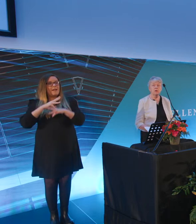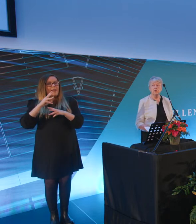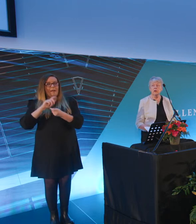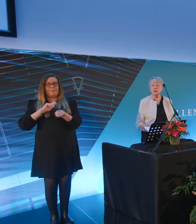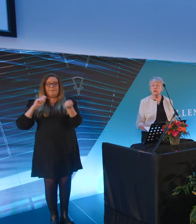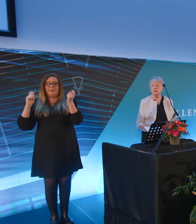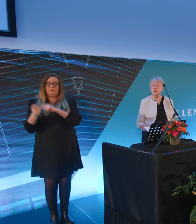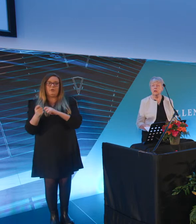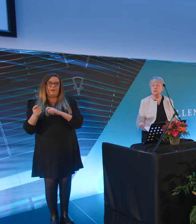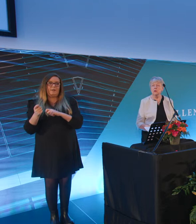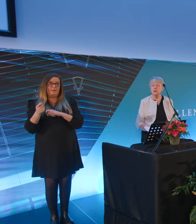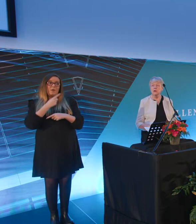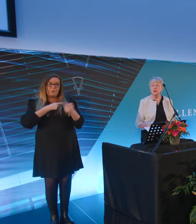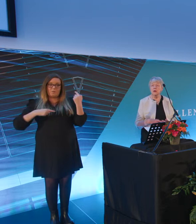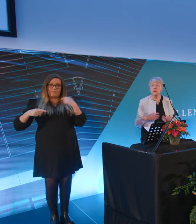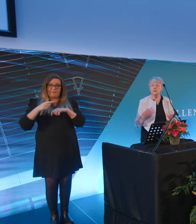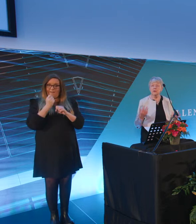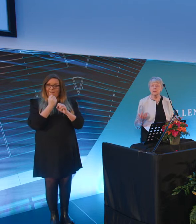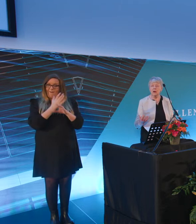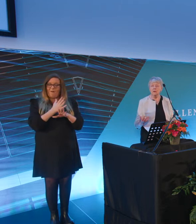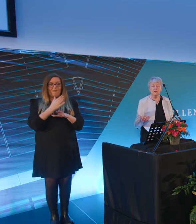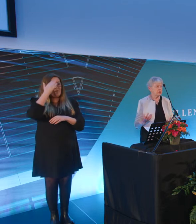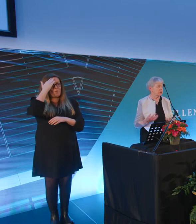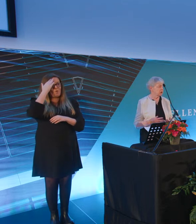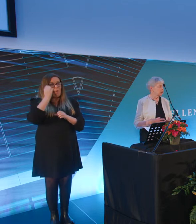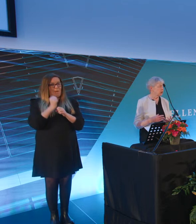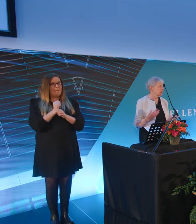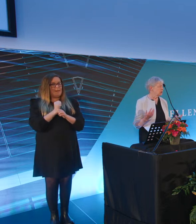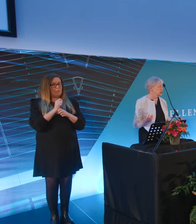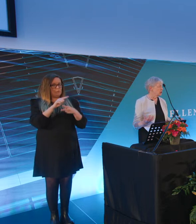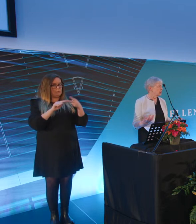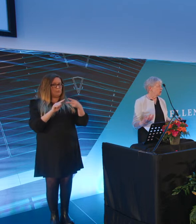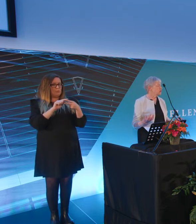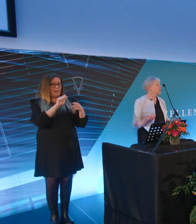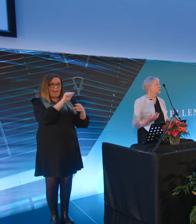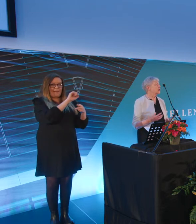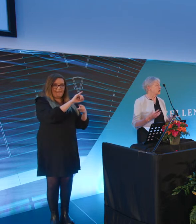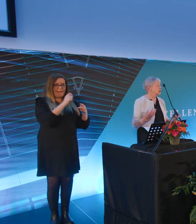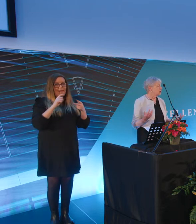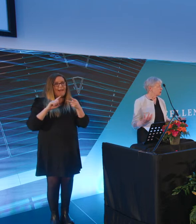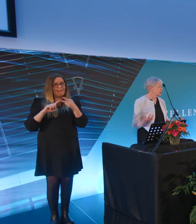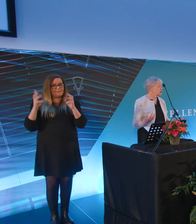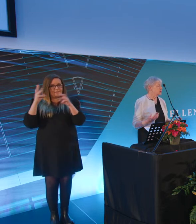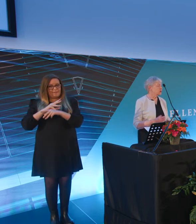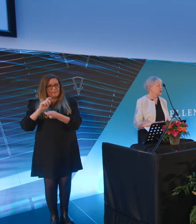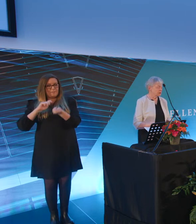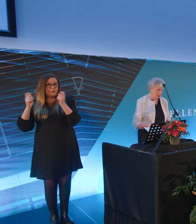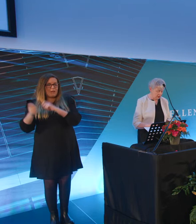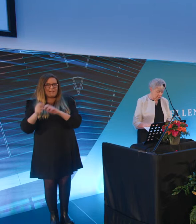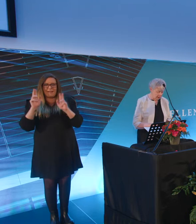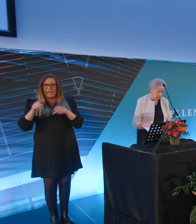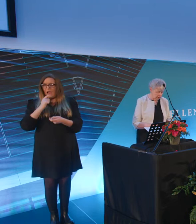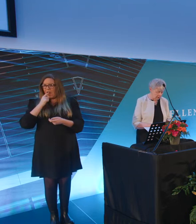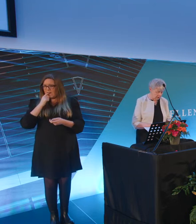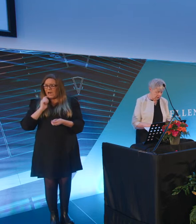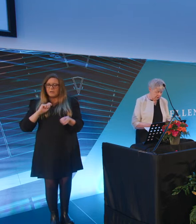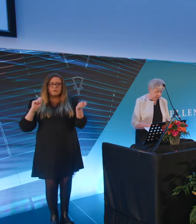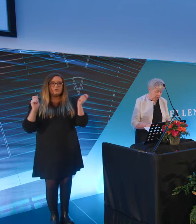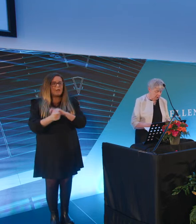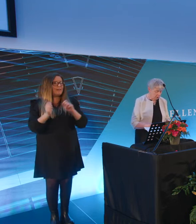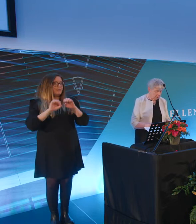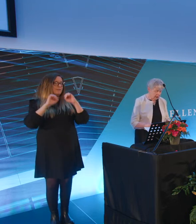we're all acutely aware of how this can change so quickly the society around